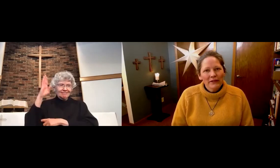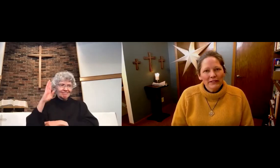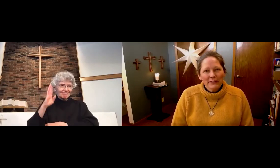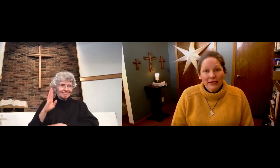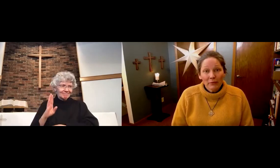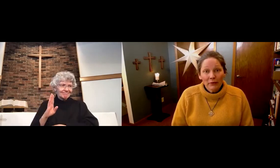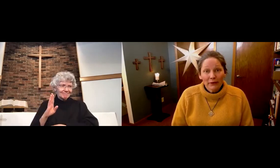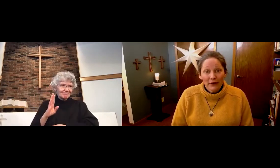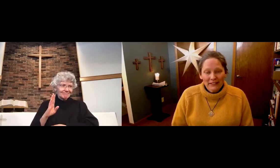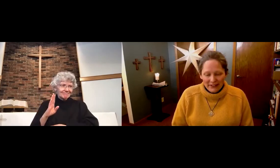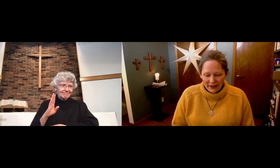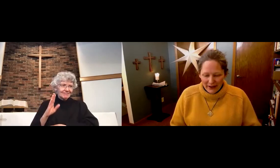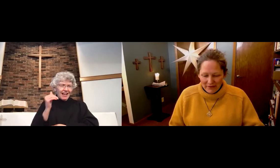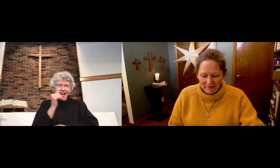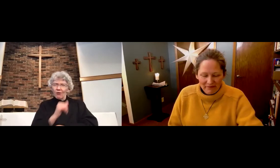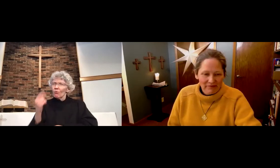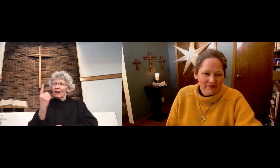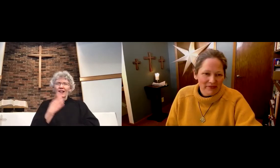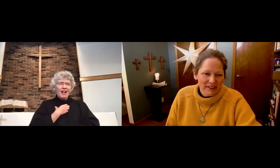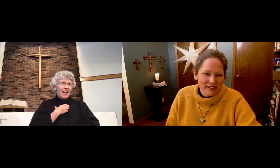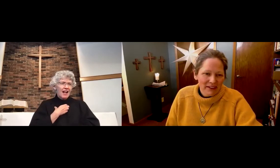for this table belongs to God.